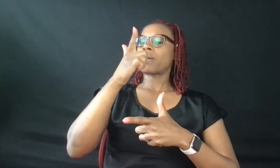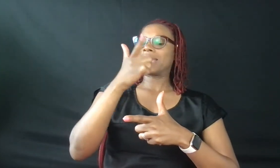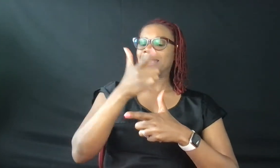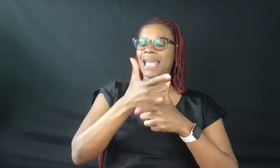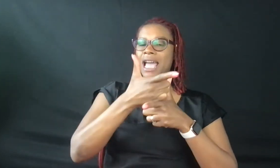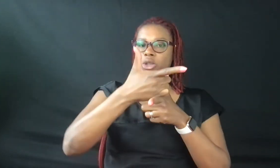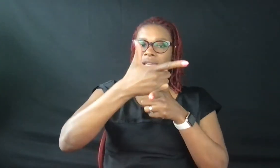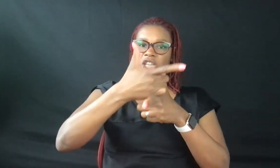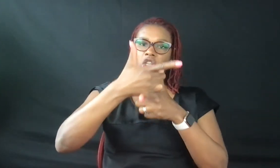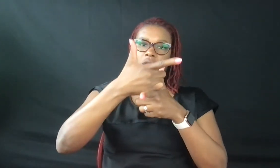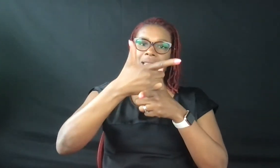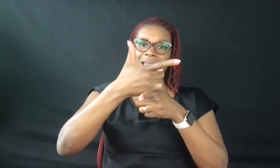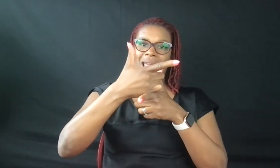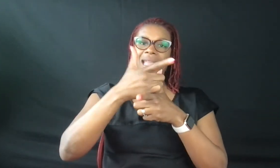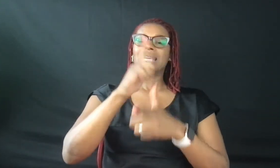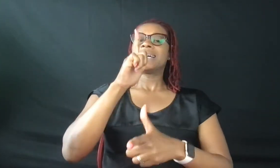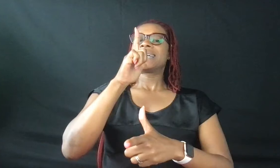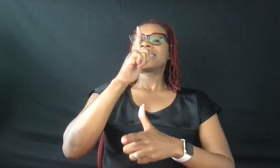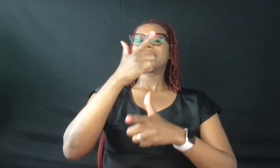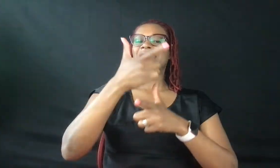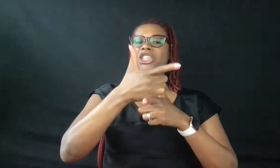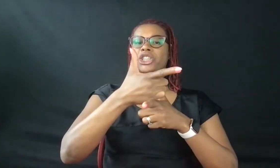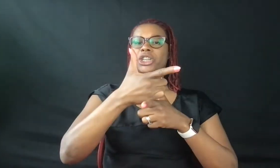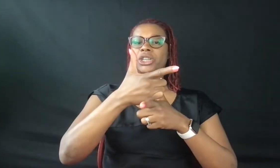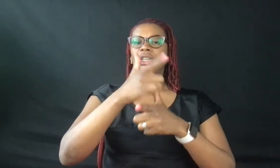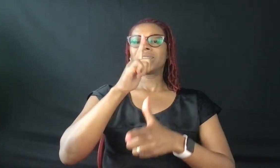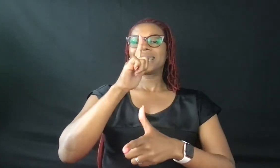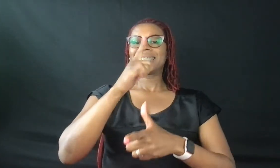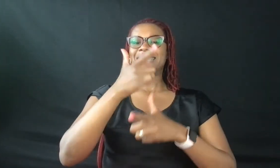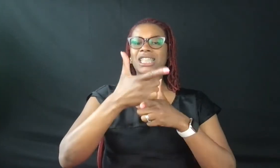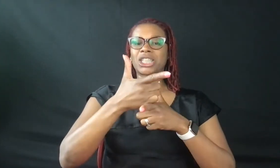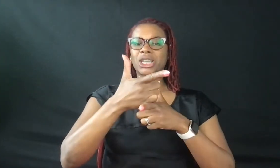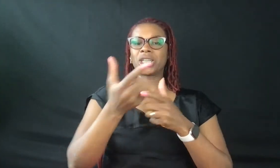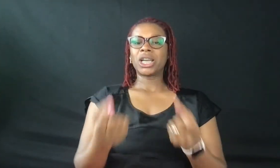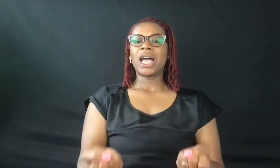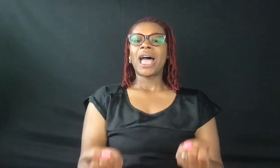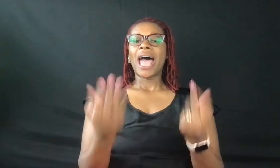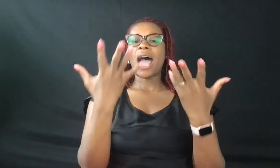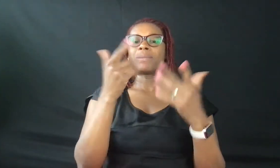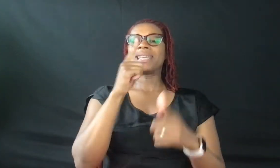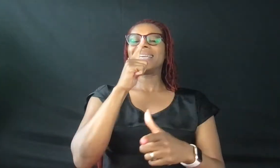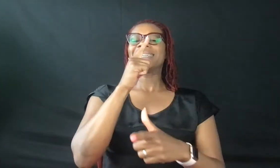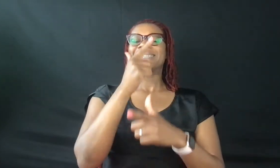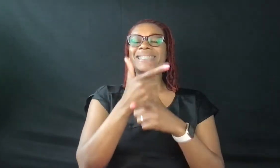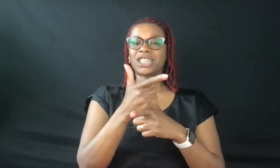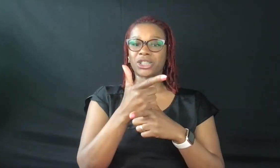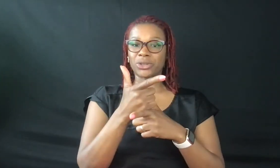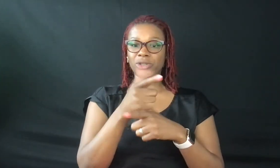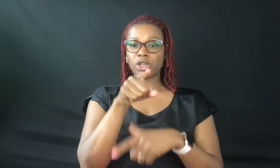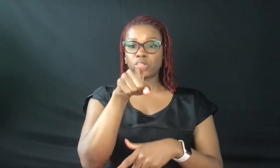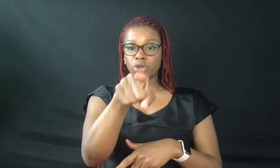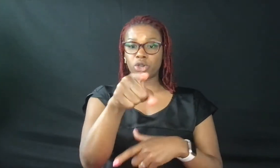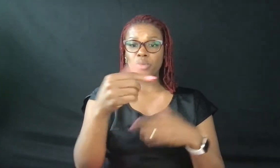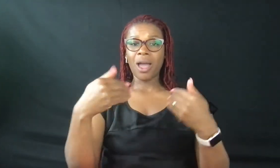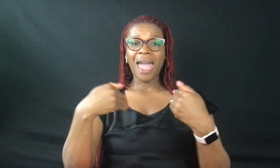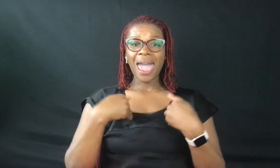it down, and it should look like that. Sister, sister. How many sisters do you